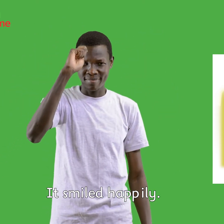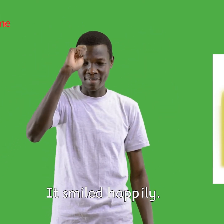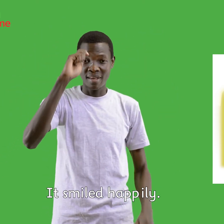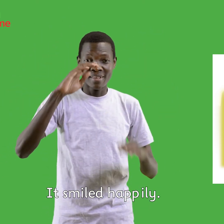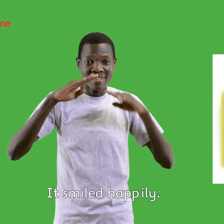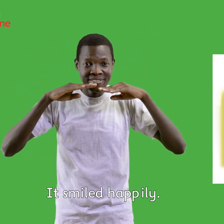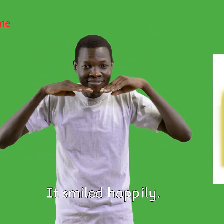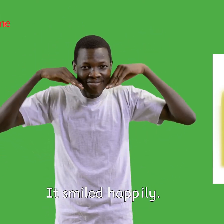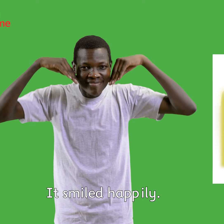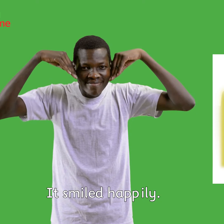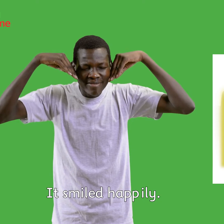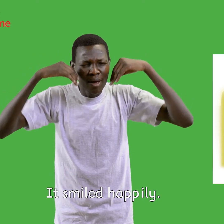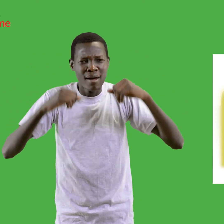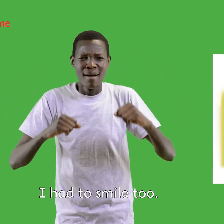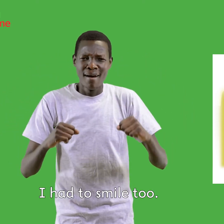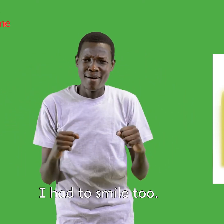It smiled happily.